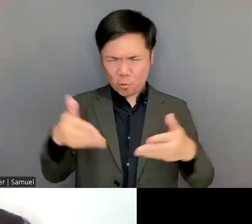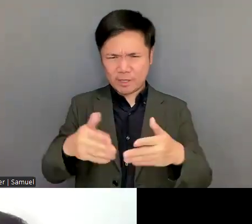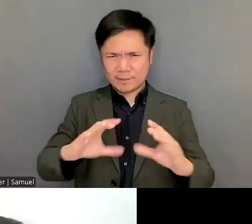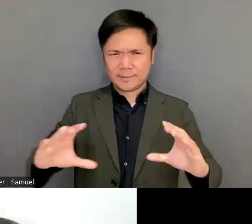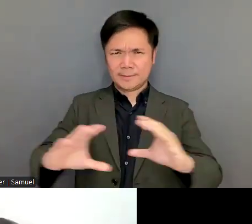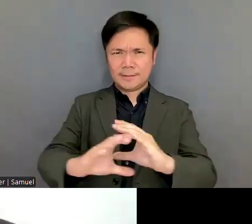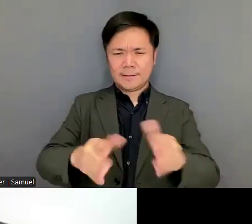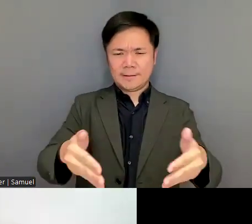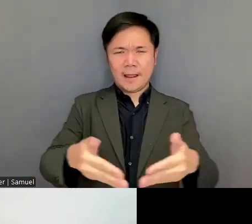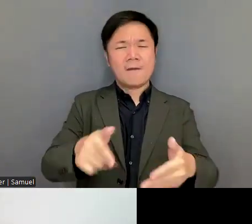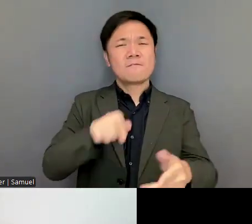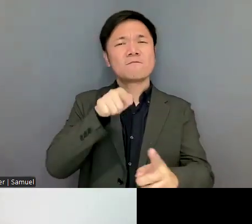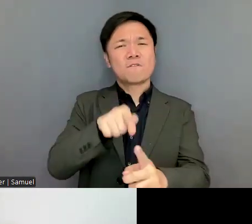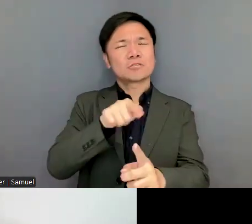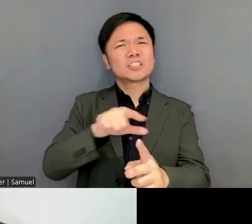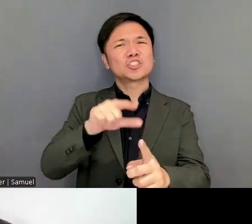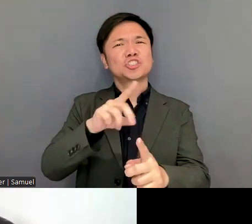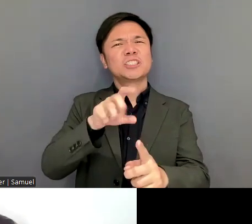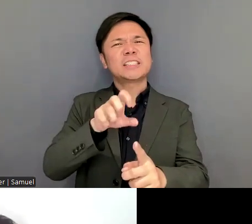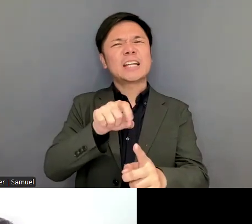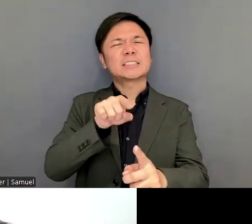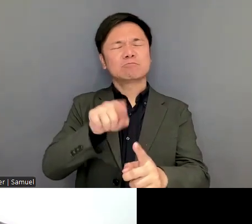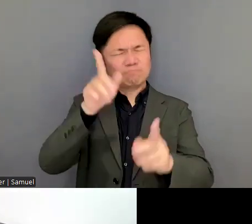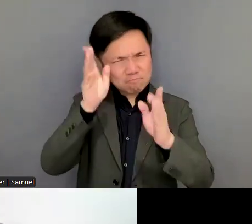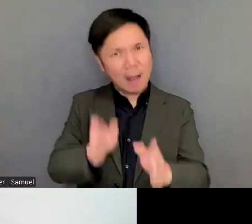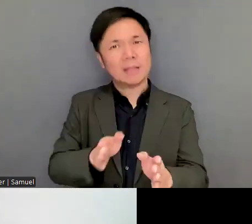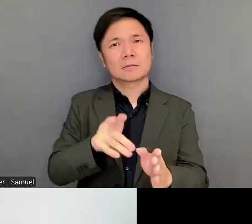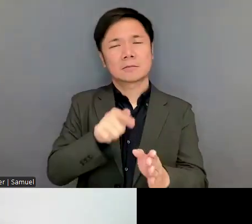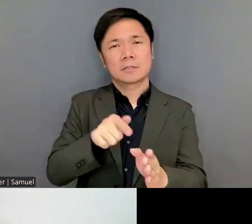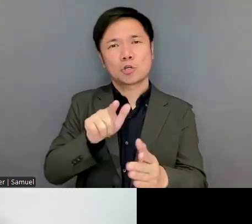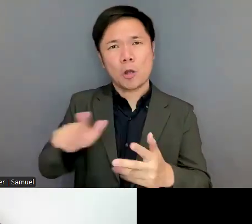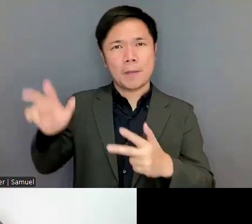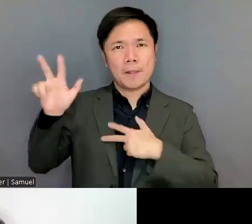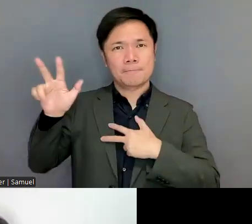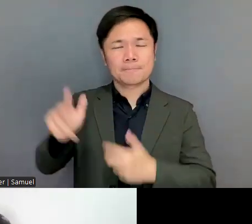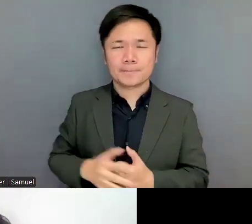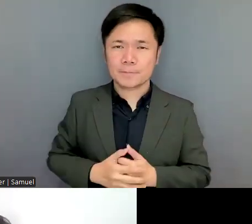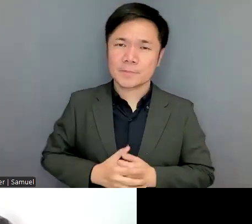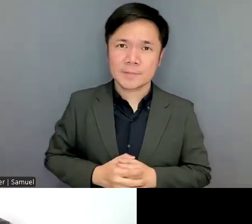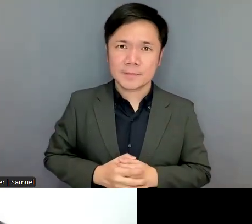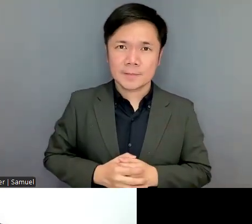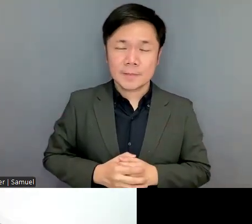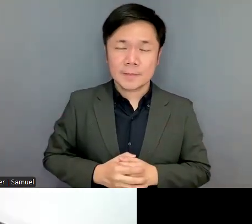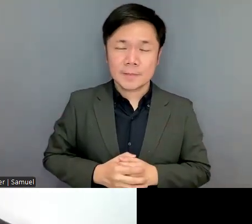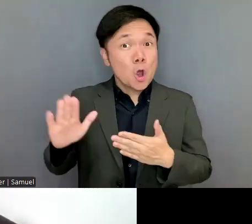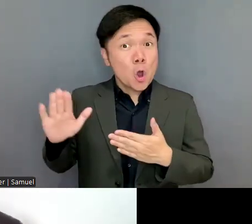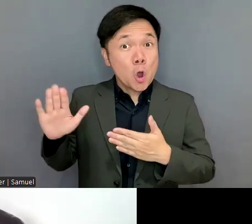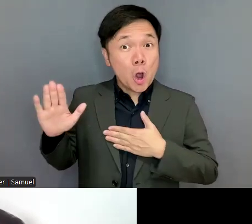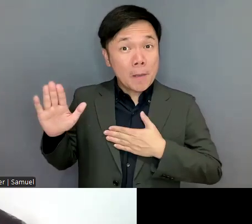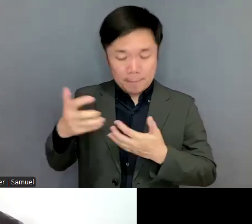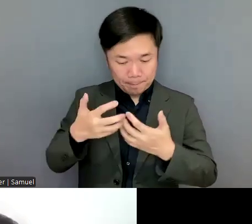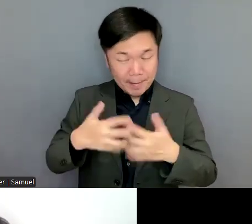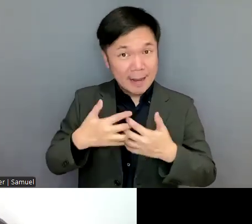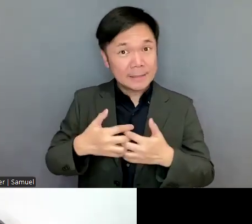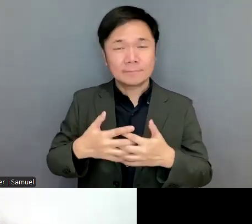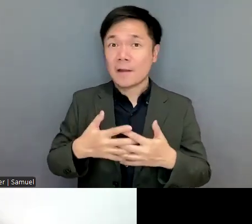what the Global Disability Summit stands for. And the commitments mechanism